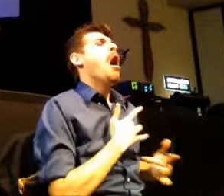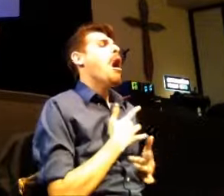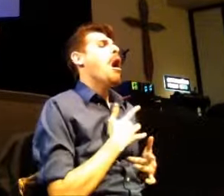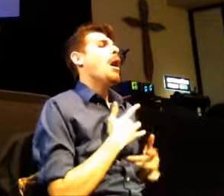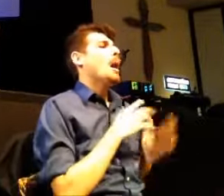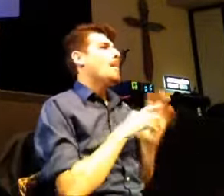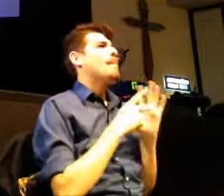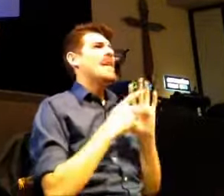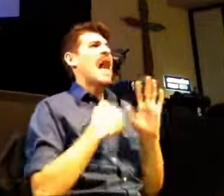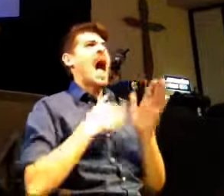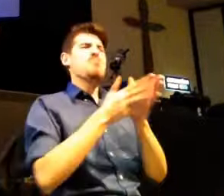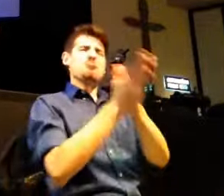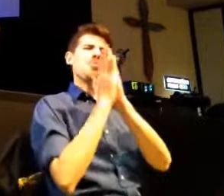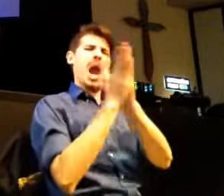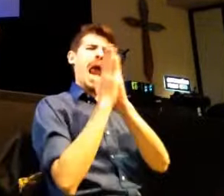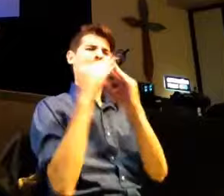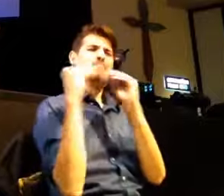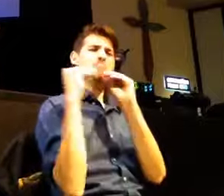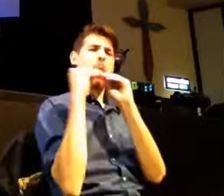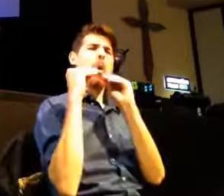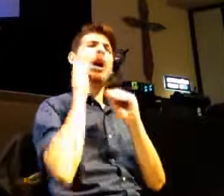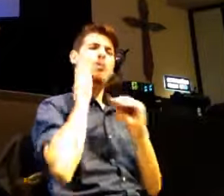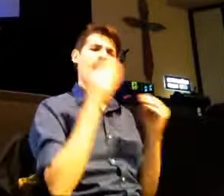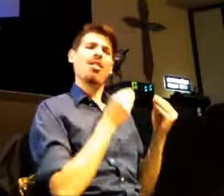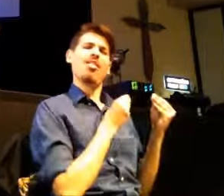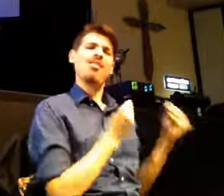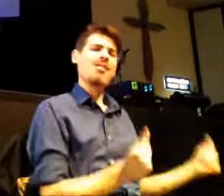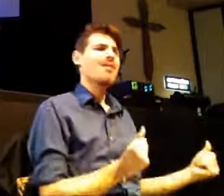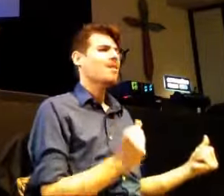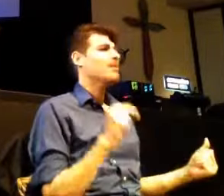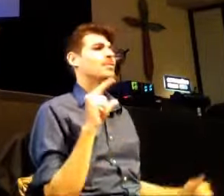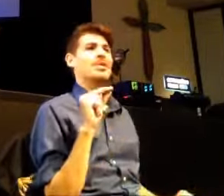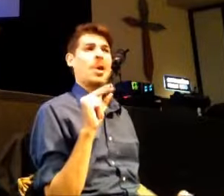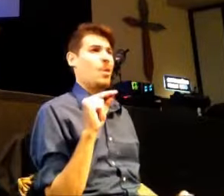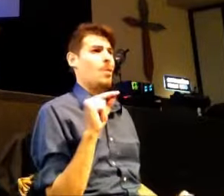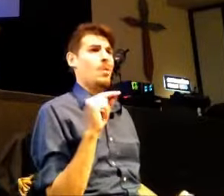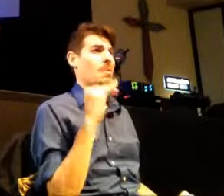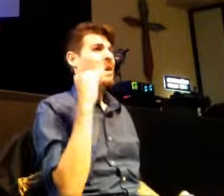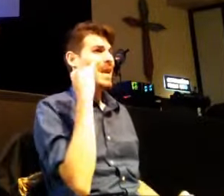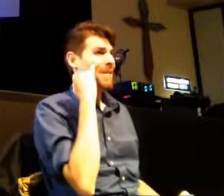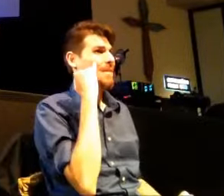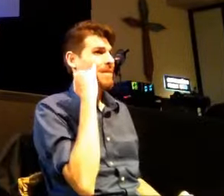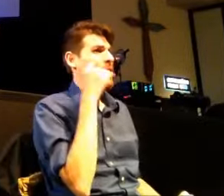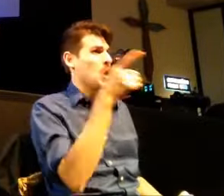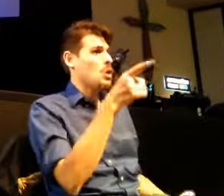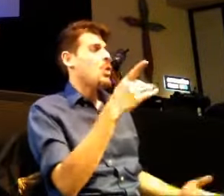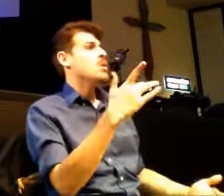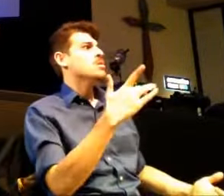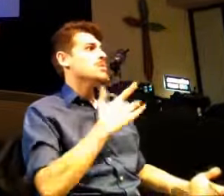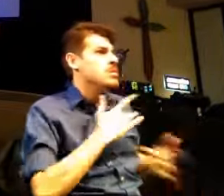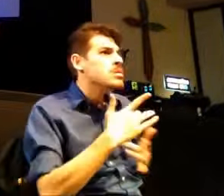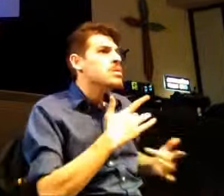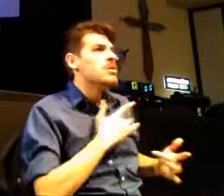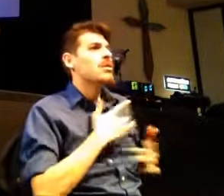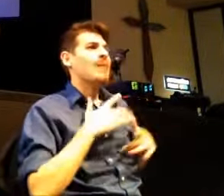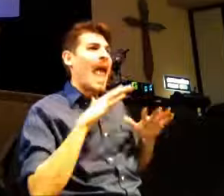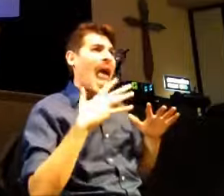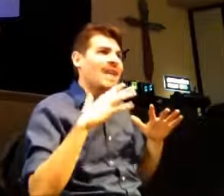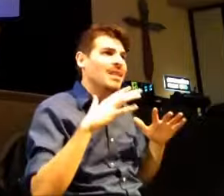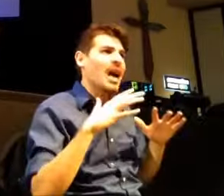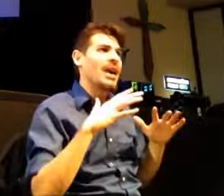if I just read the Bible more, if I'm just a good Christian, then anxiety goes away. If you're struggling with